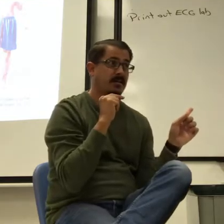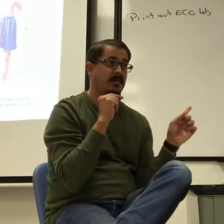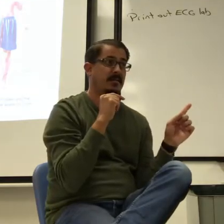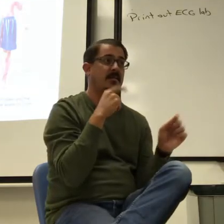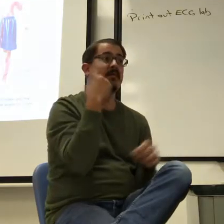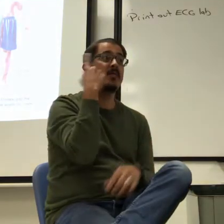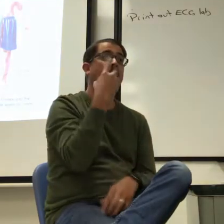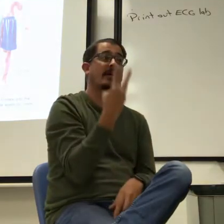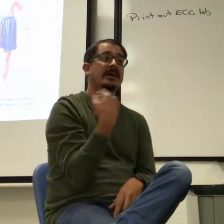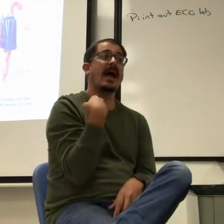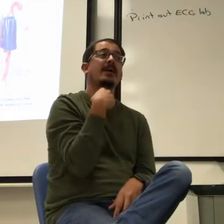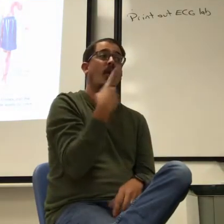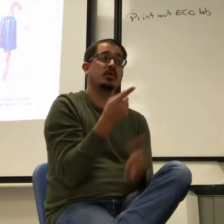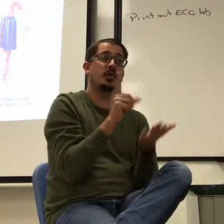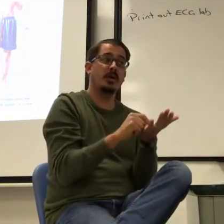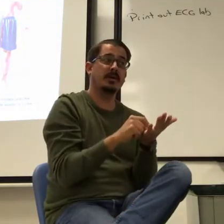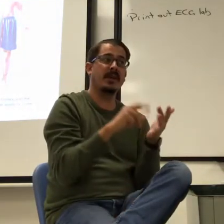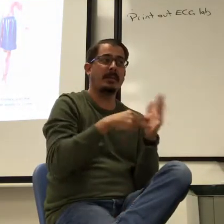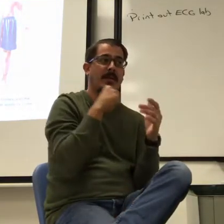Wednesday.